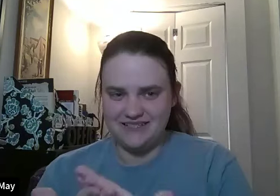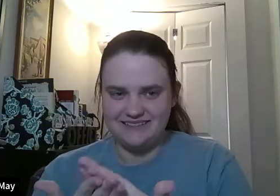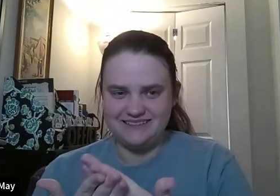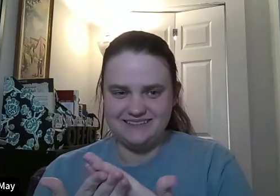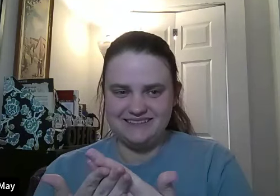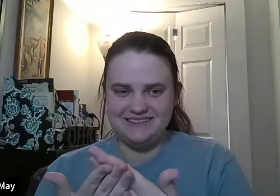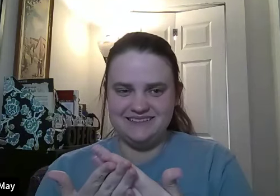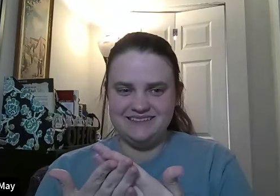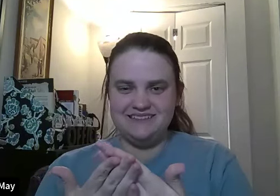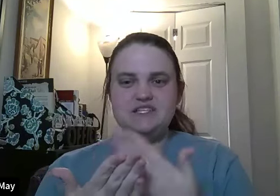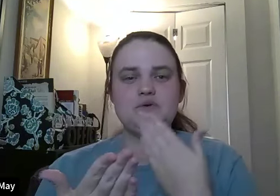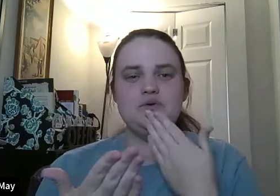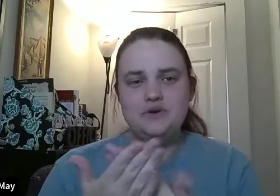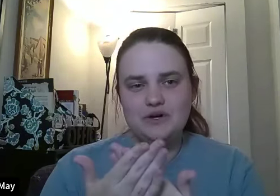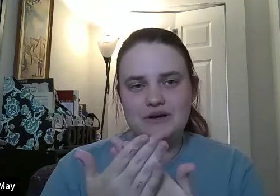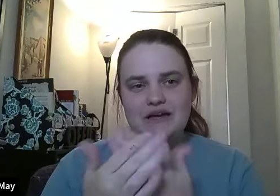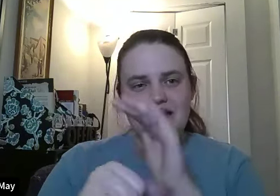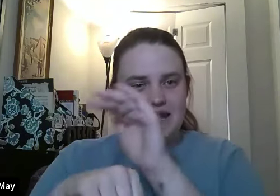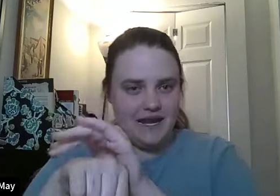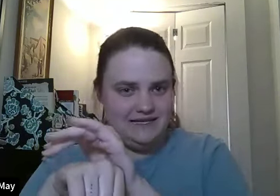good. So good night.